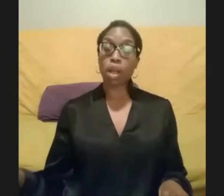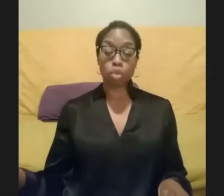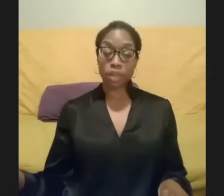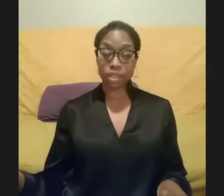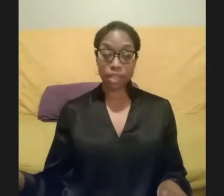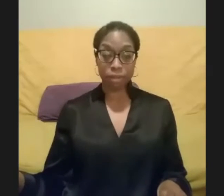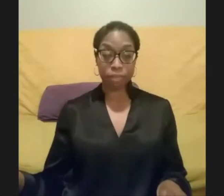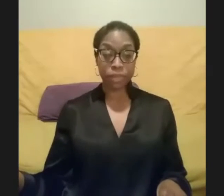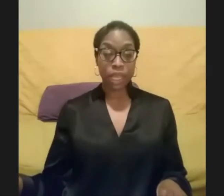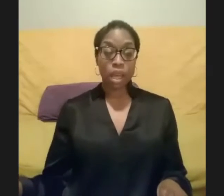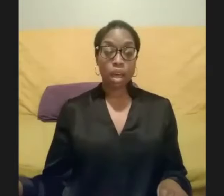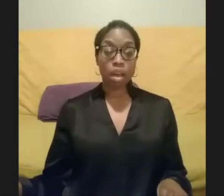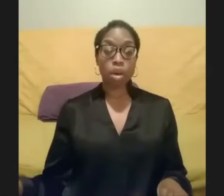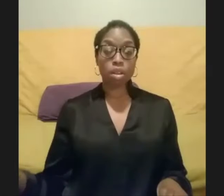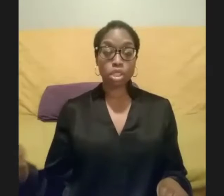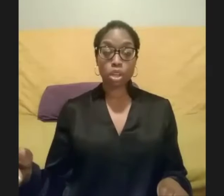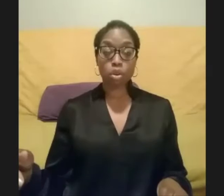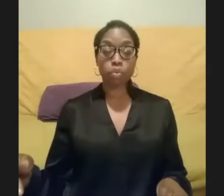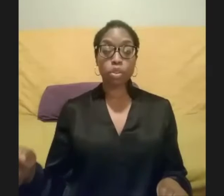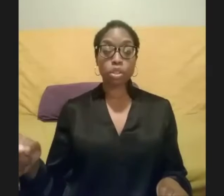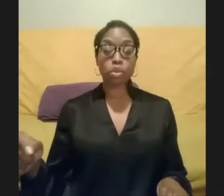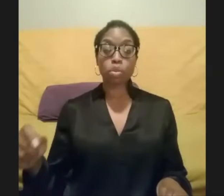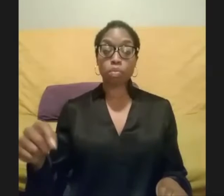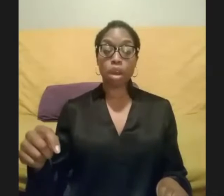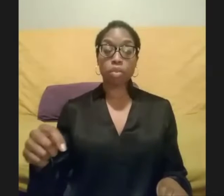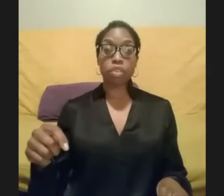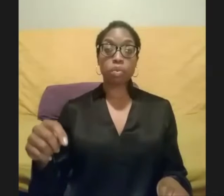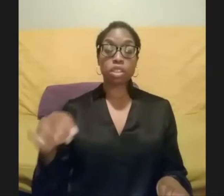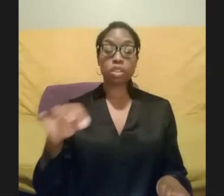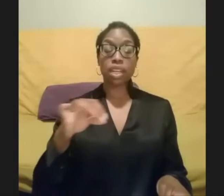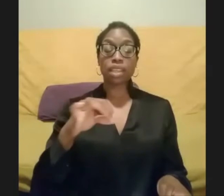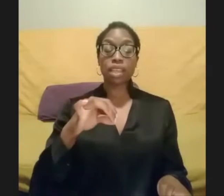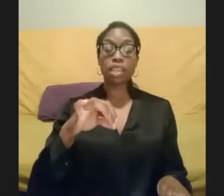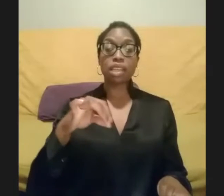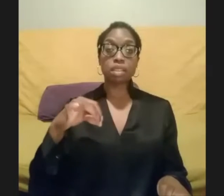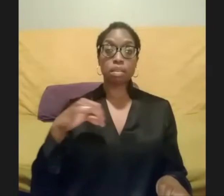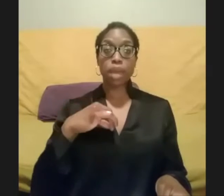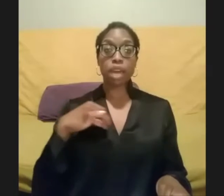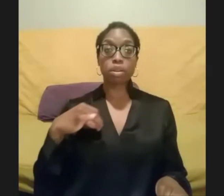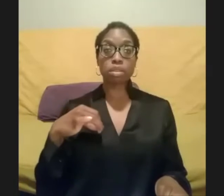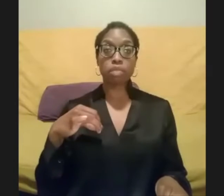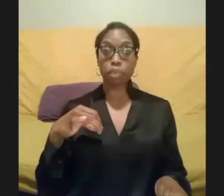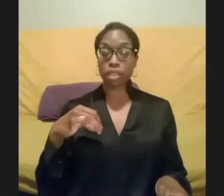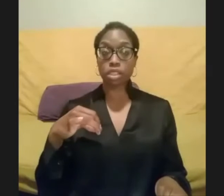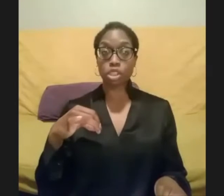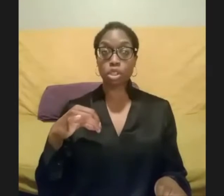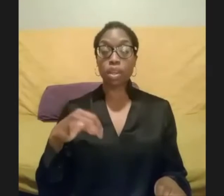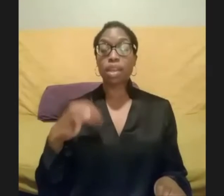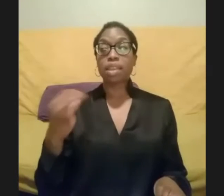well-woman exam. Also, you can do thermography, which is looking at the heat patterns of the breast tissue. That can